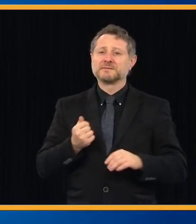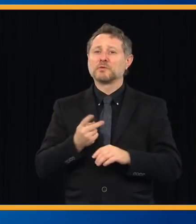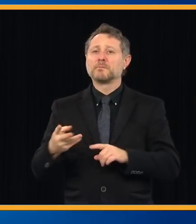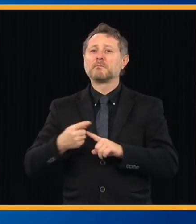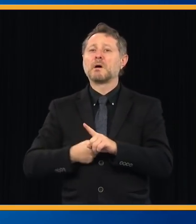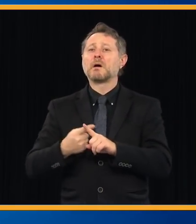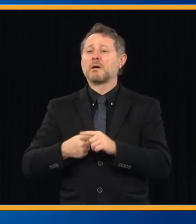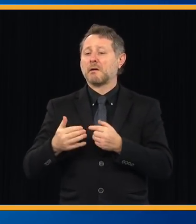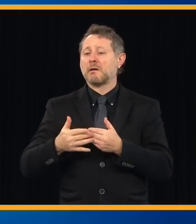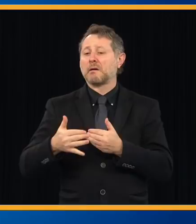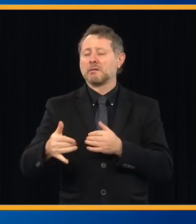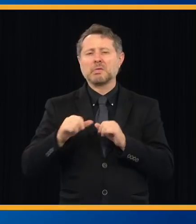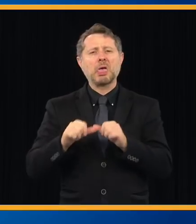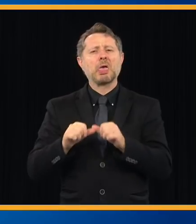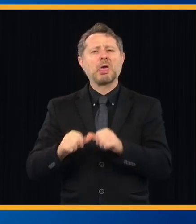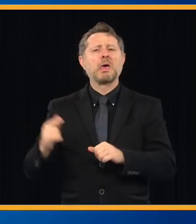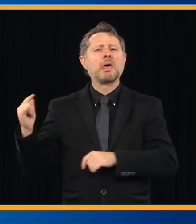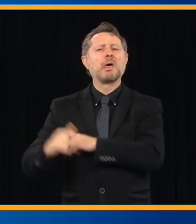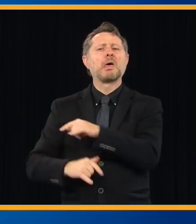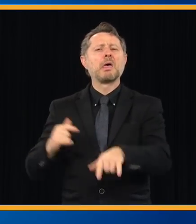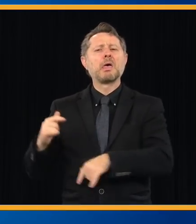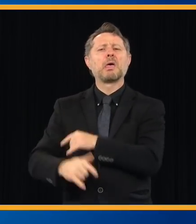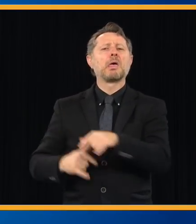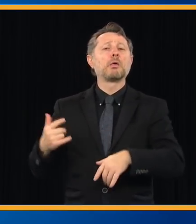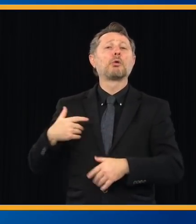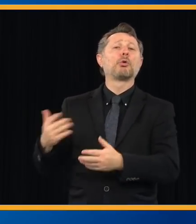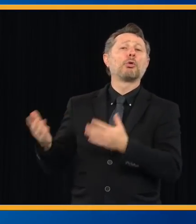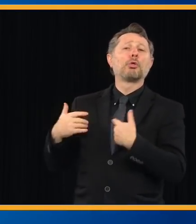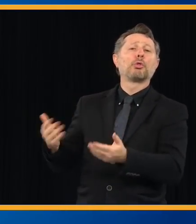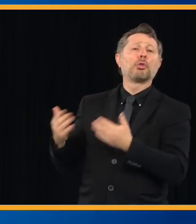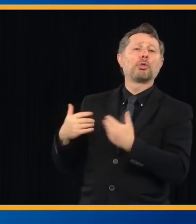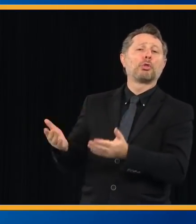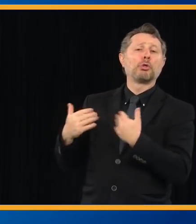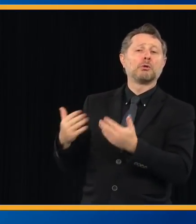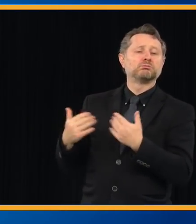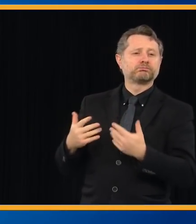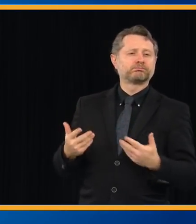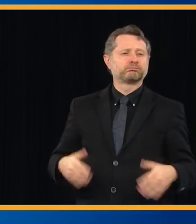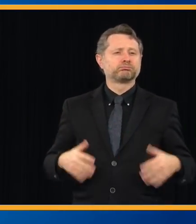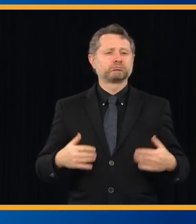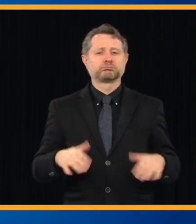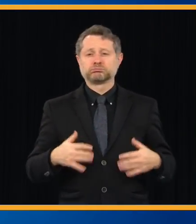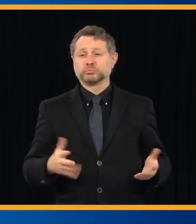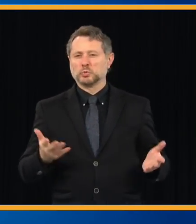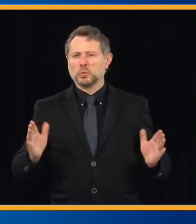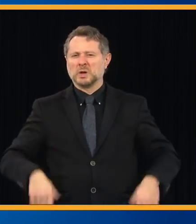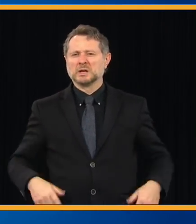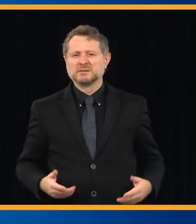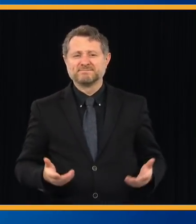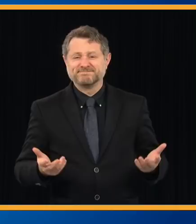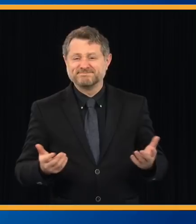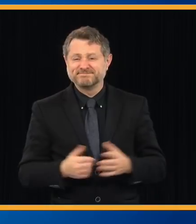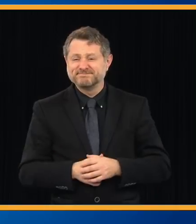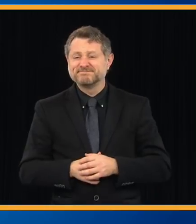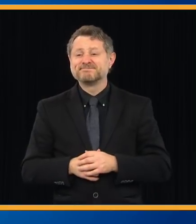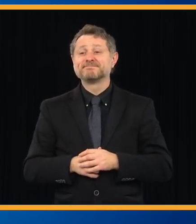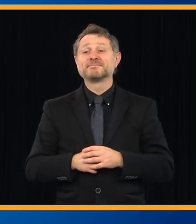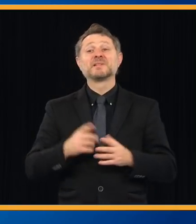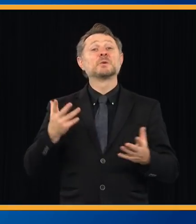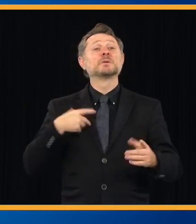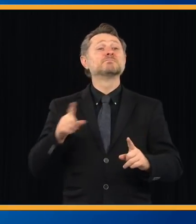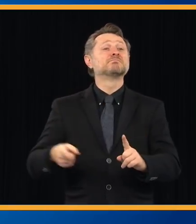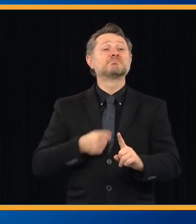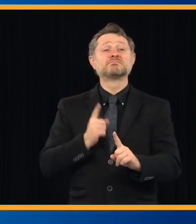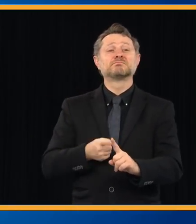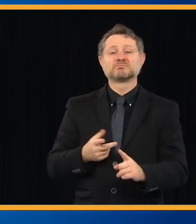people circulating before we were really put on notice. So learning what